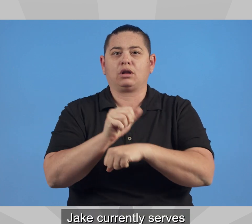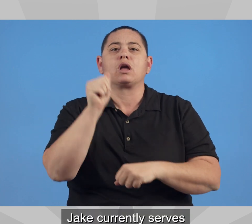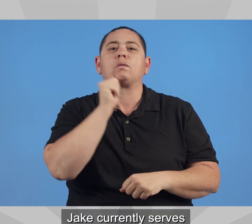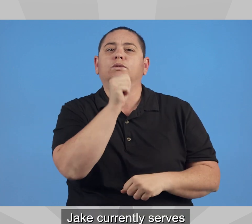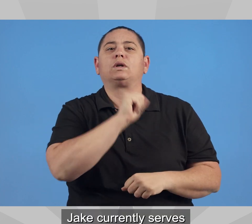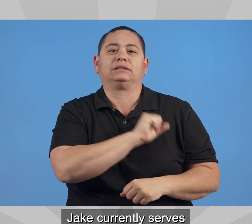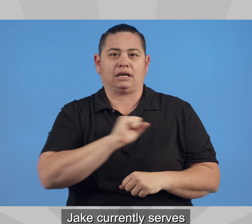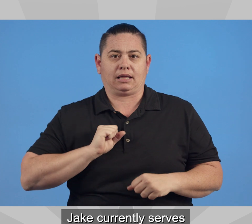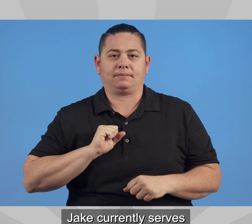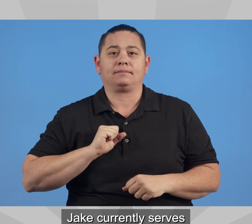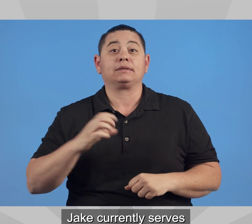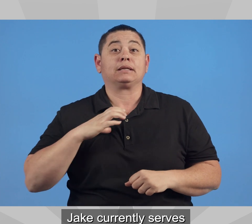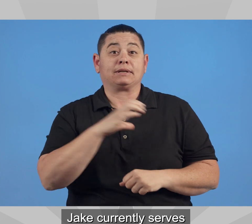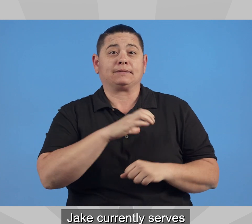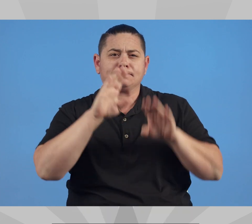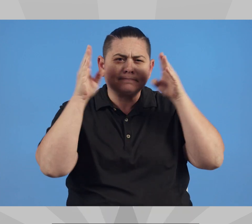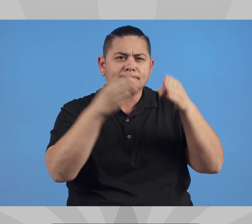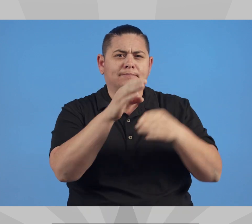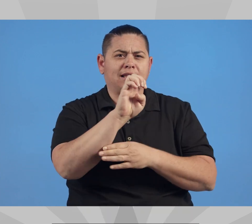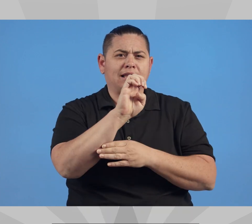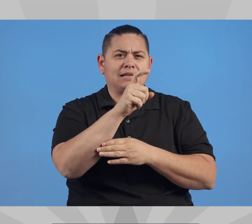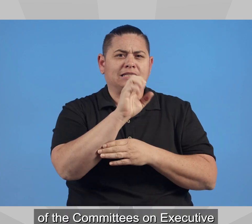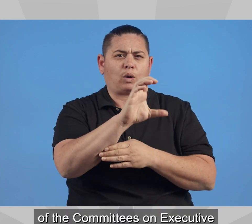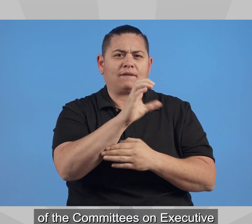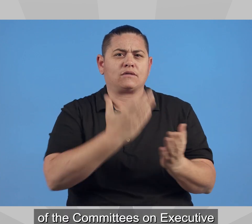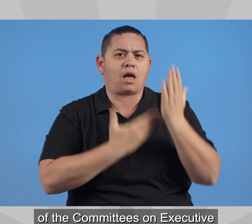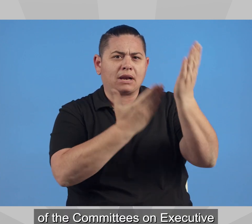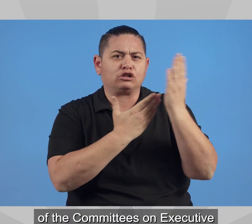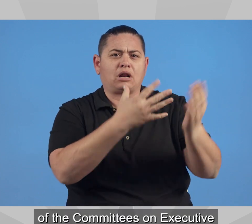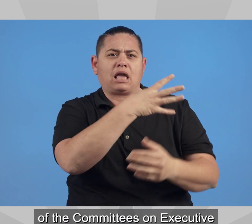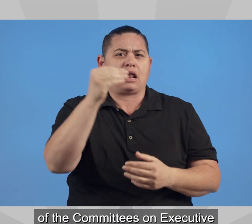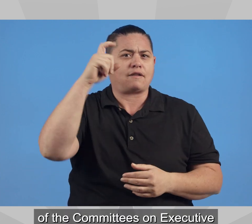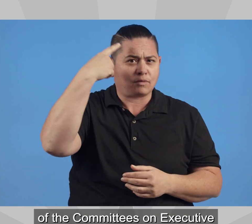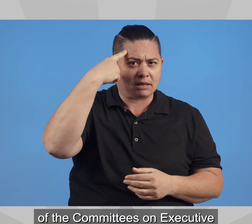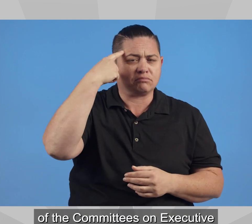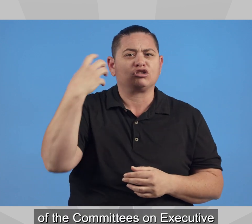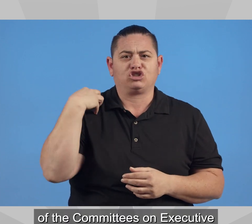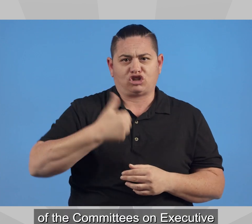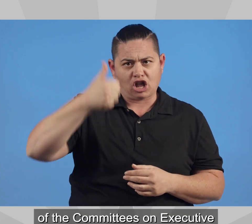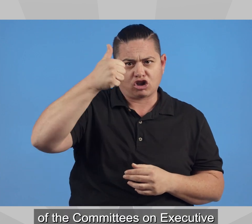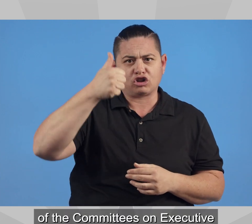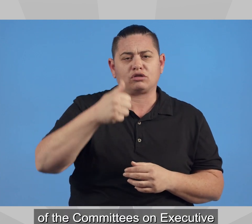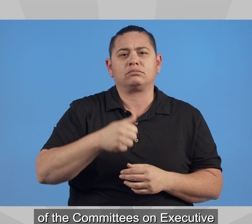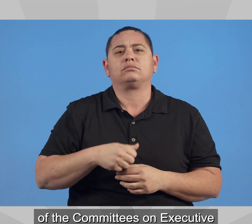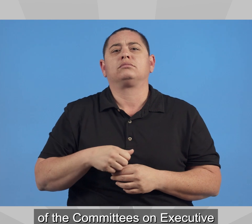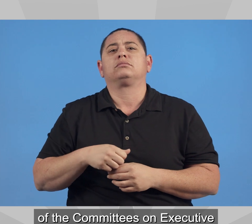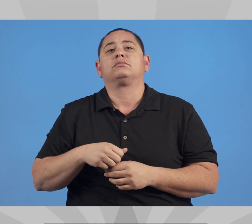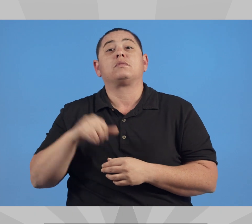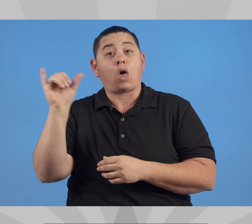Jake currently serves in the Arizona Senate, where he is the chairman of the Committees on Executive Nominations and